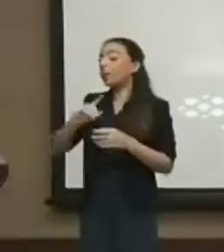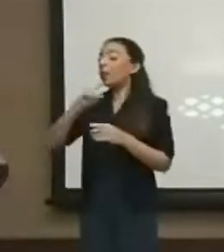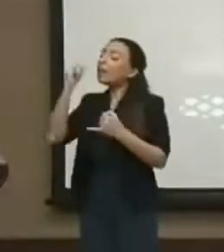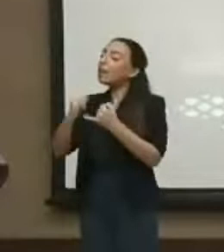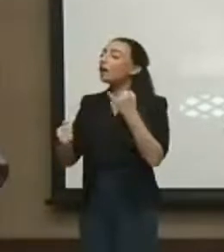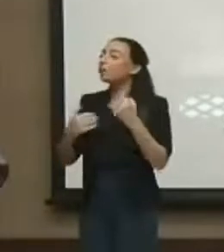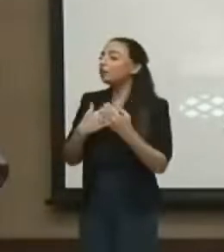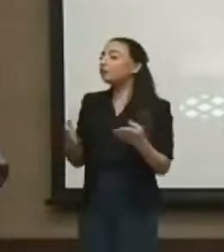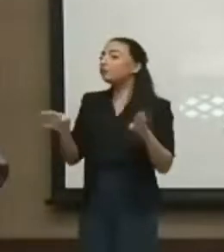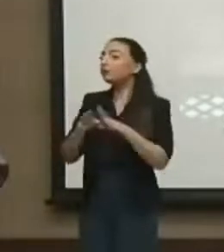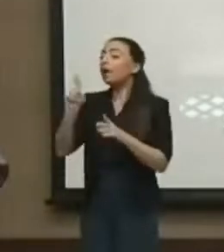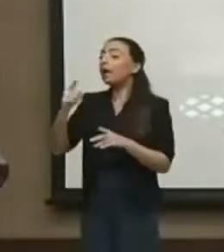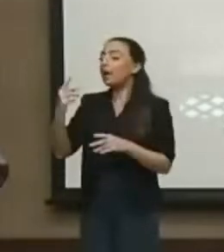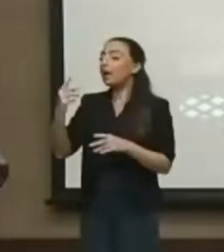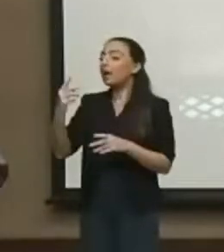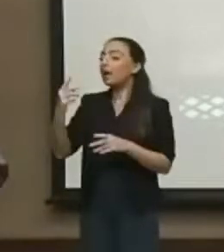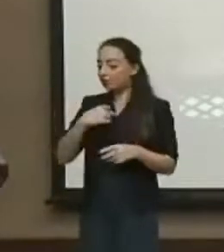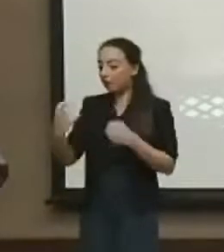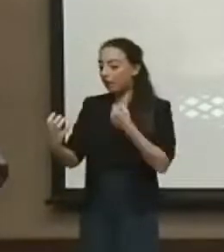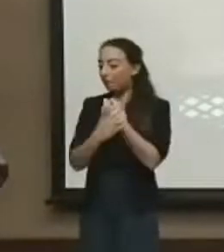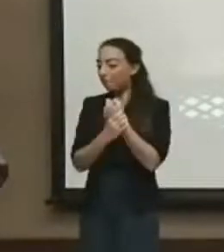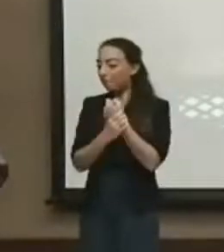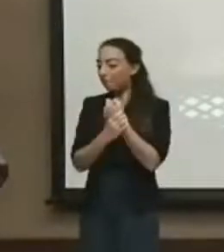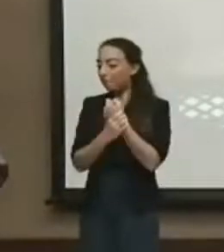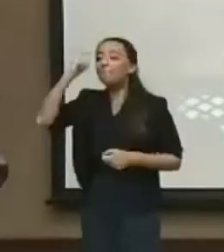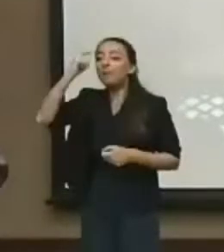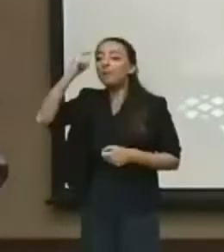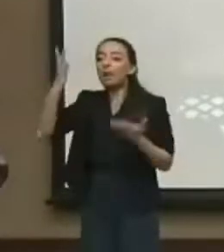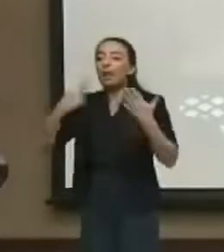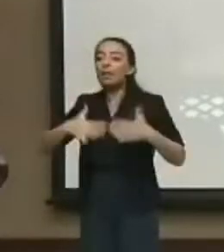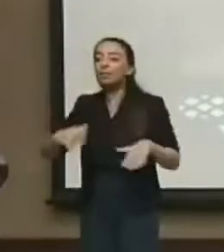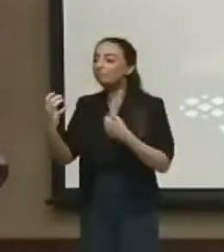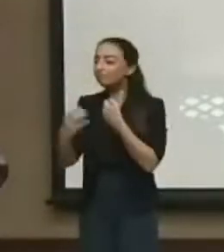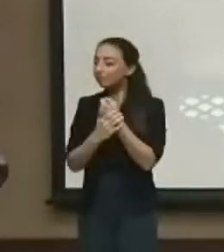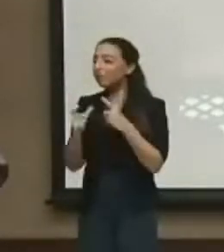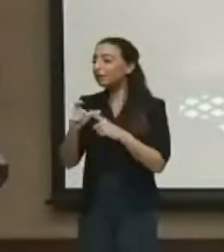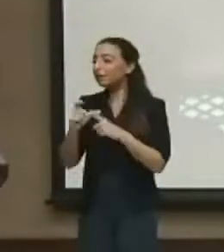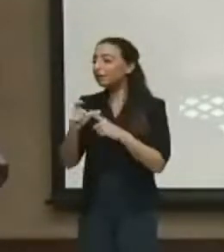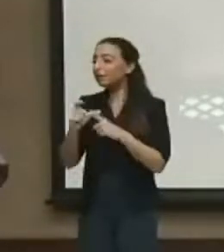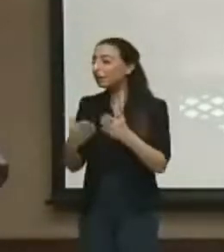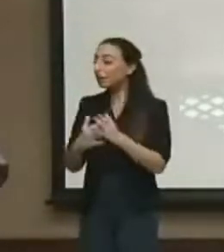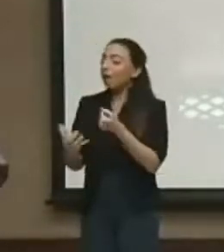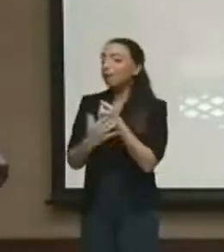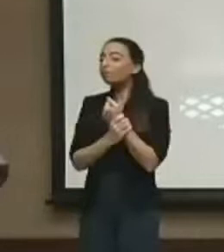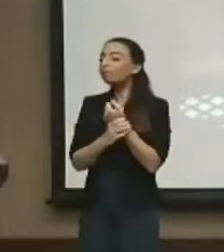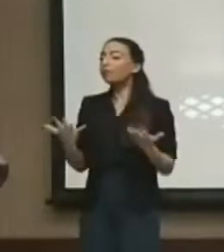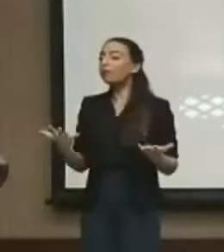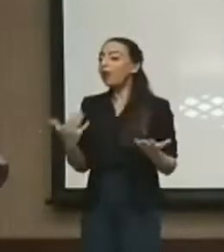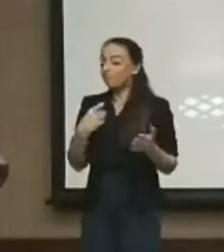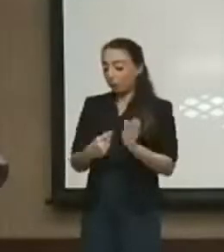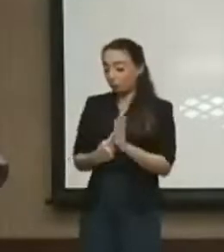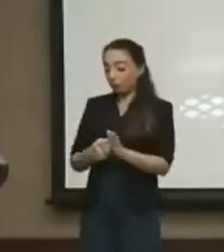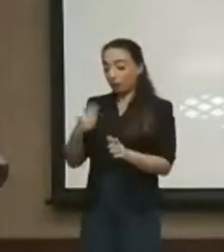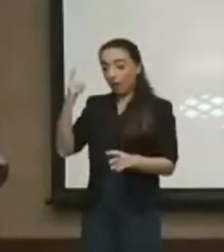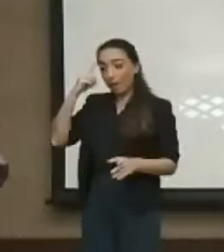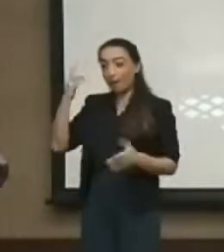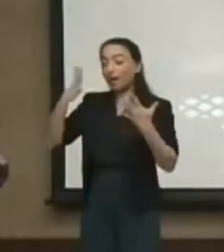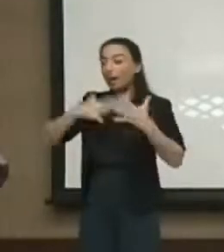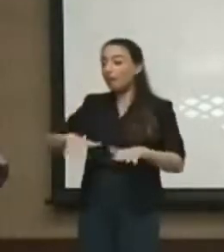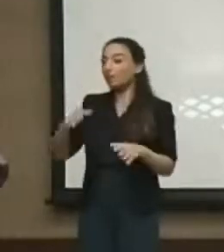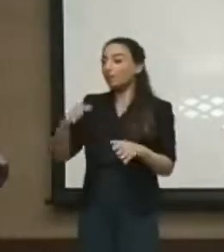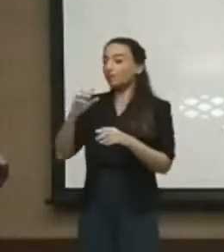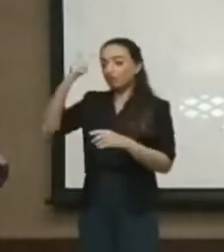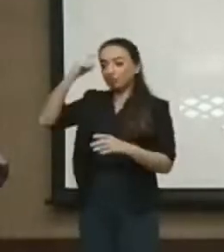another invisible disability, which is the mental health. One very last thing, quick thing, because of COVID, we understand so much now